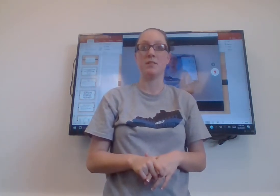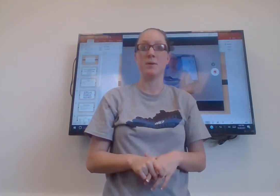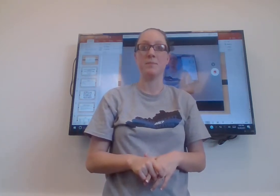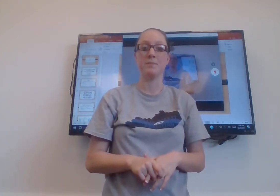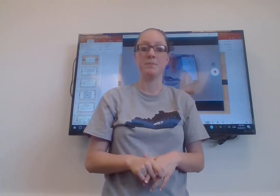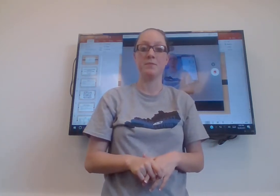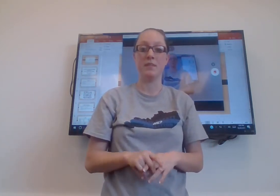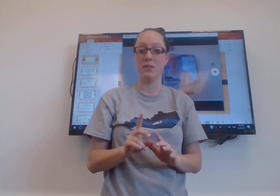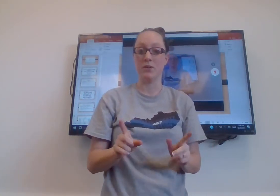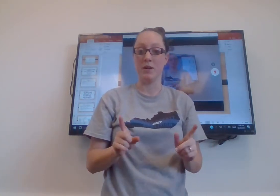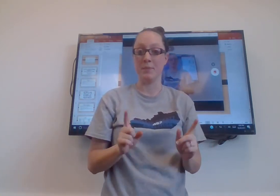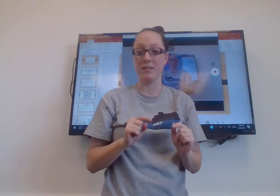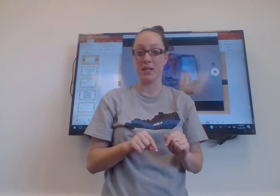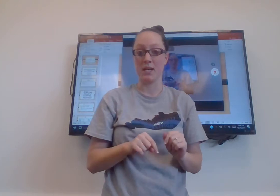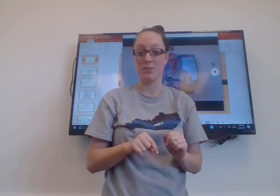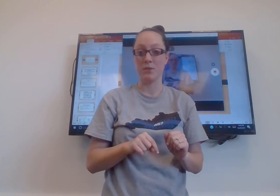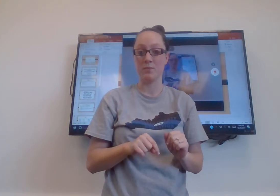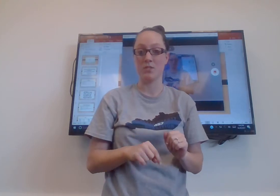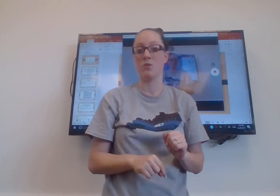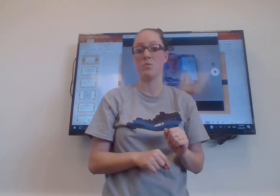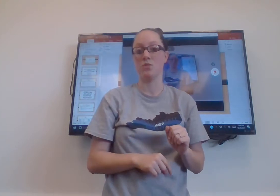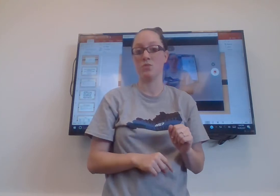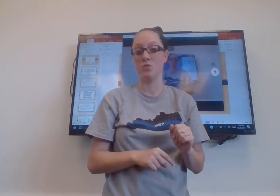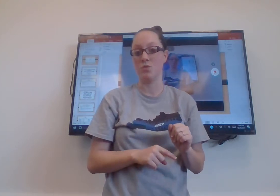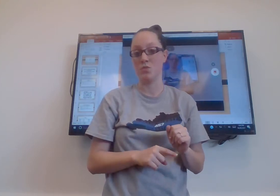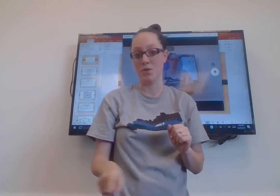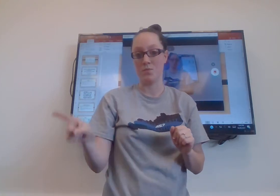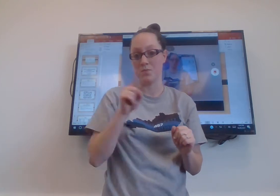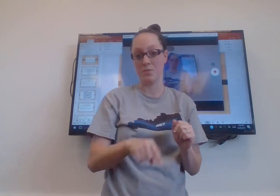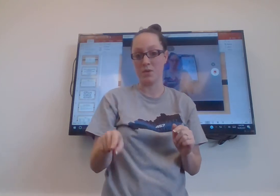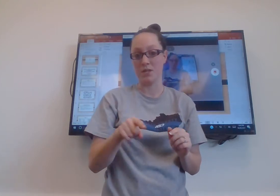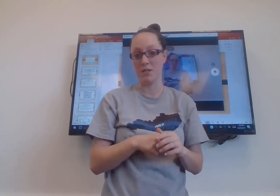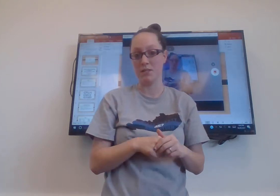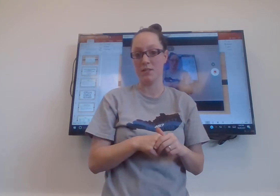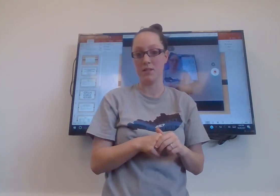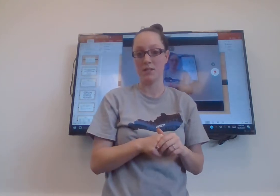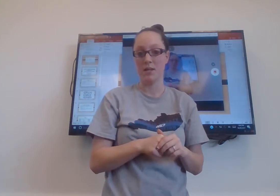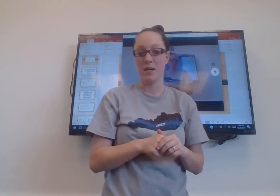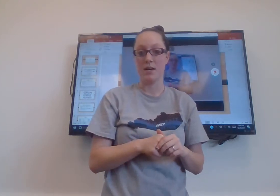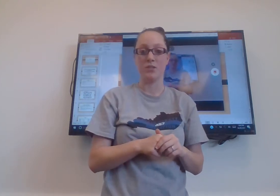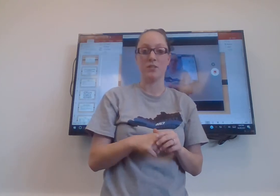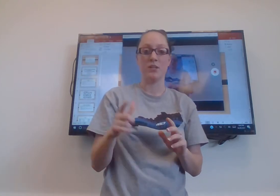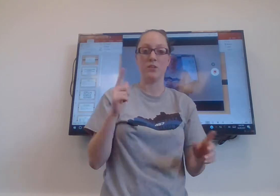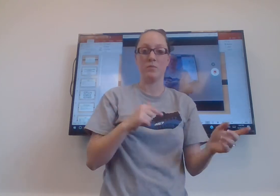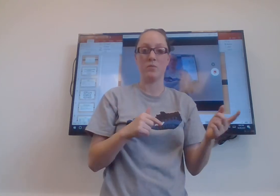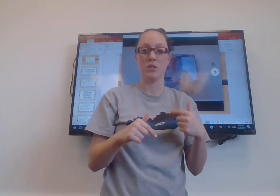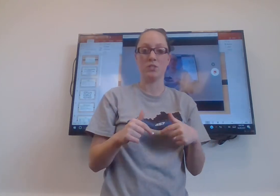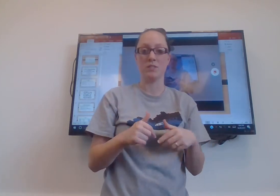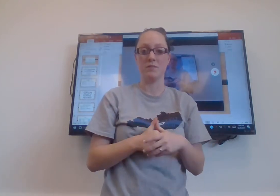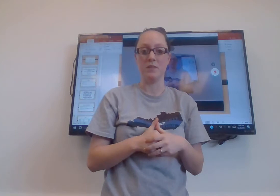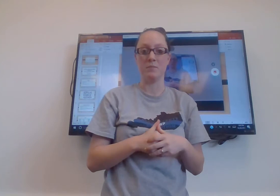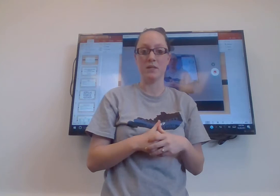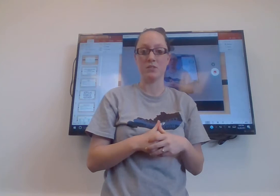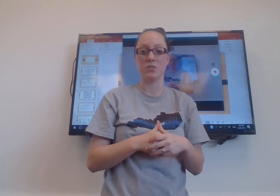some video up in the classroom. So we'll just do a one and done thing, and you can hear the questions and feedbacks too.